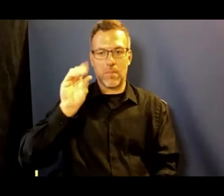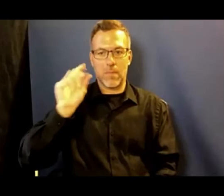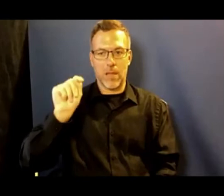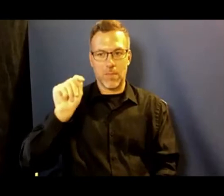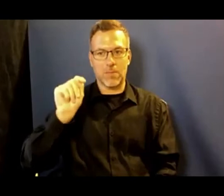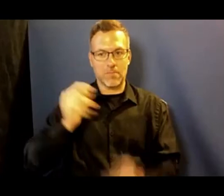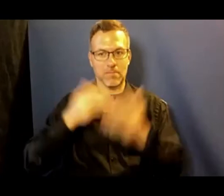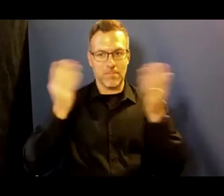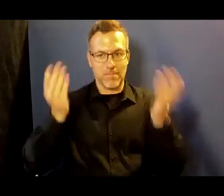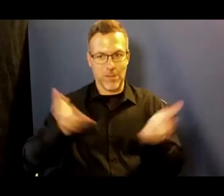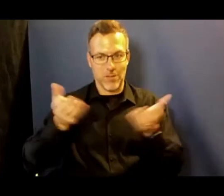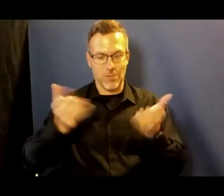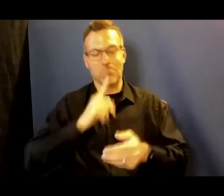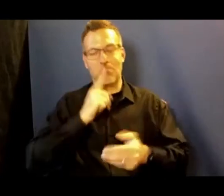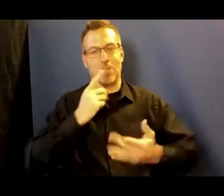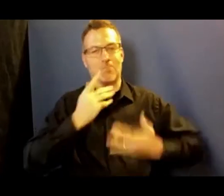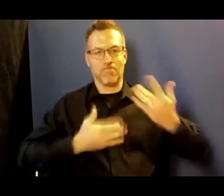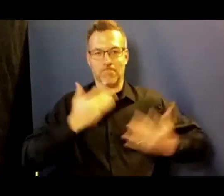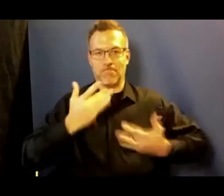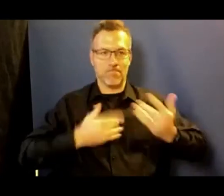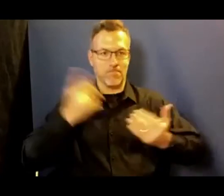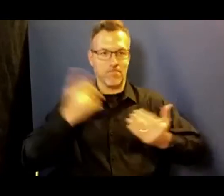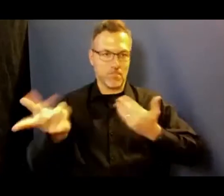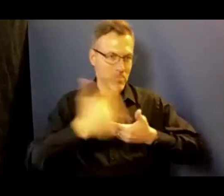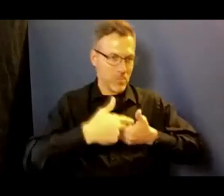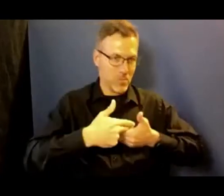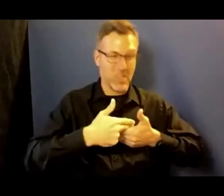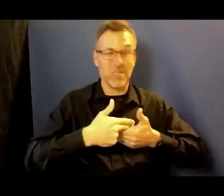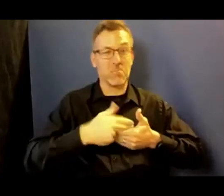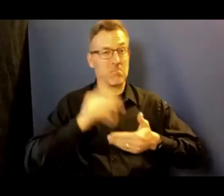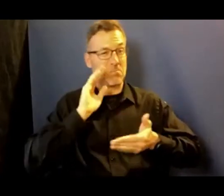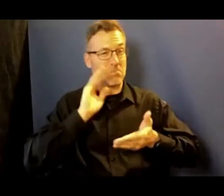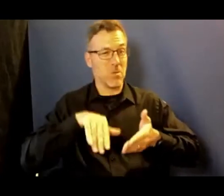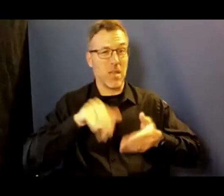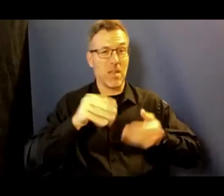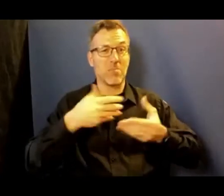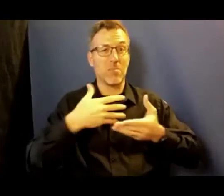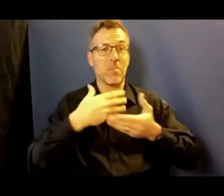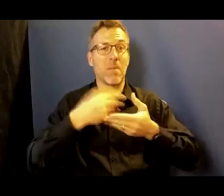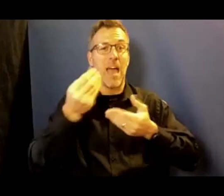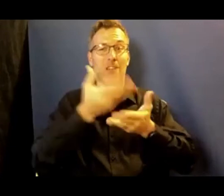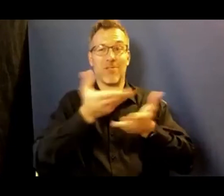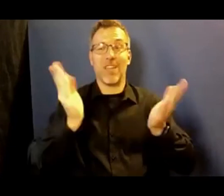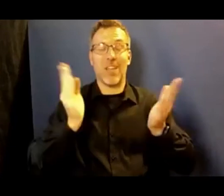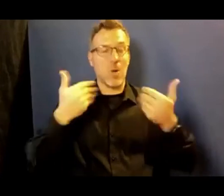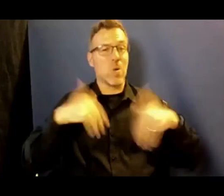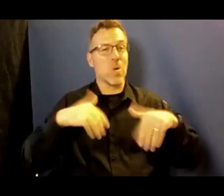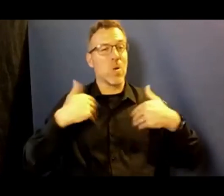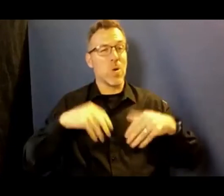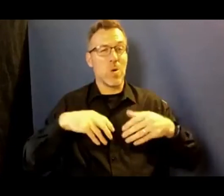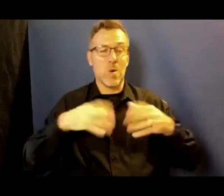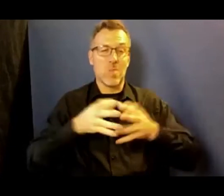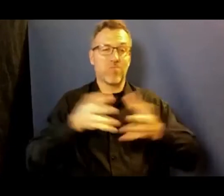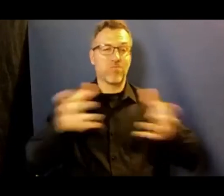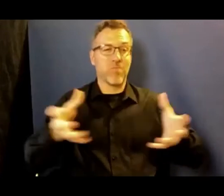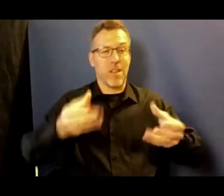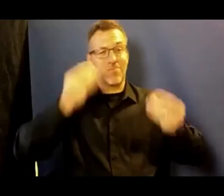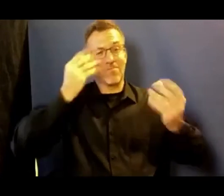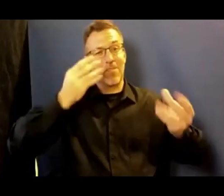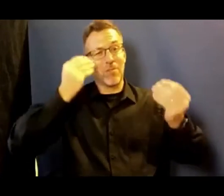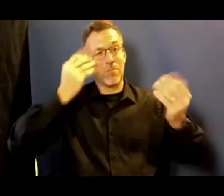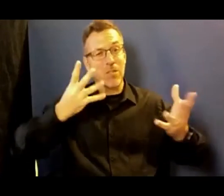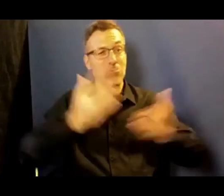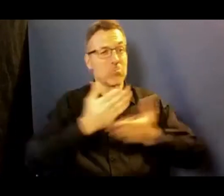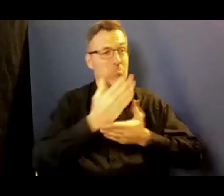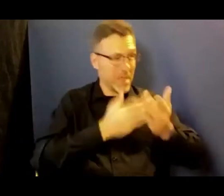there is a lot of information out there, some of it real information, some of it misinformation, but a very small percentage of any of